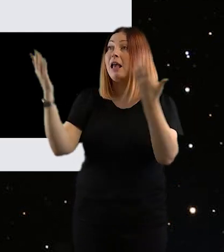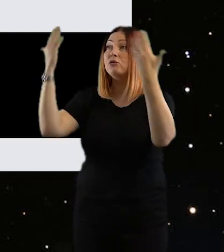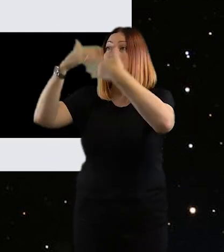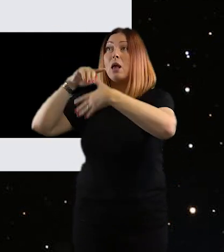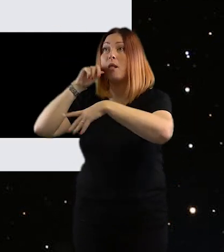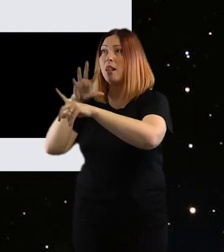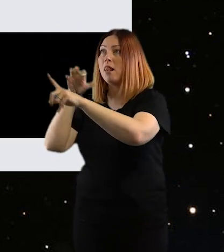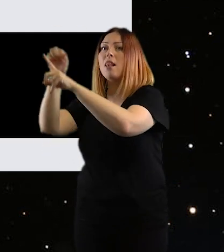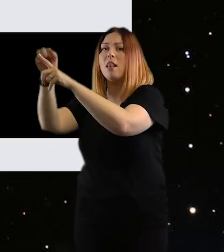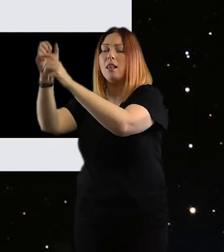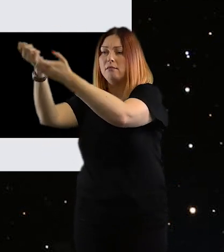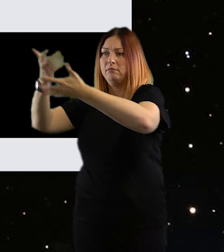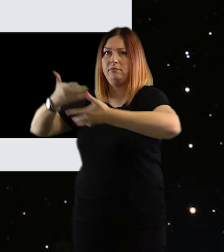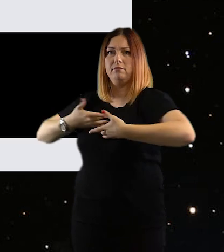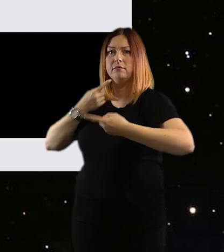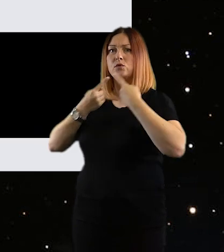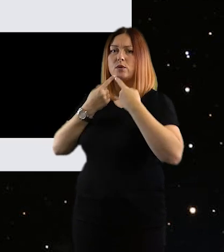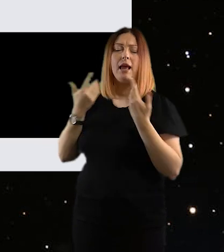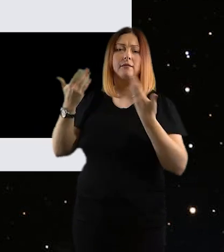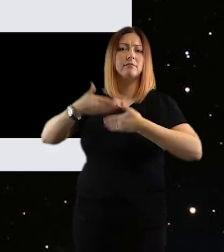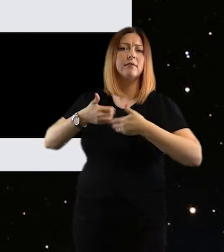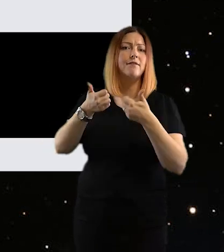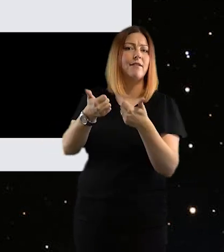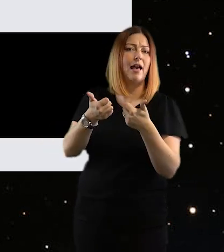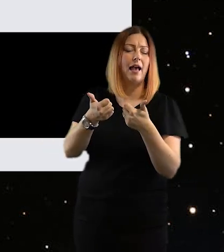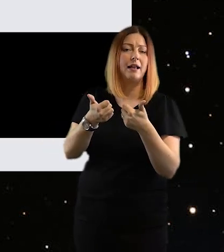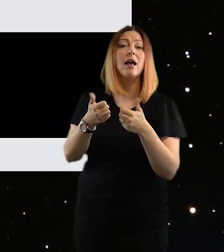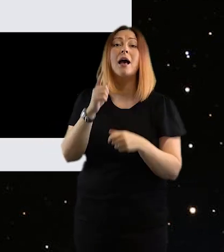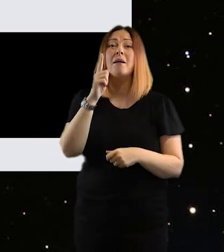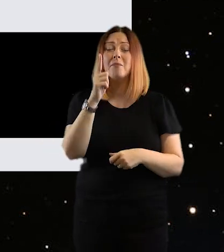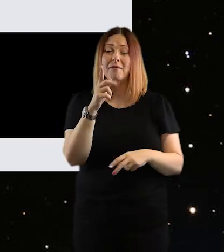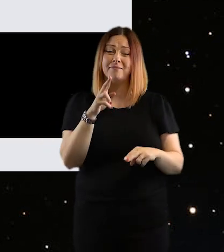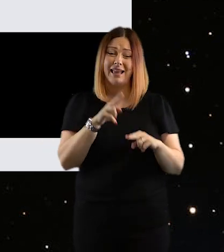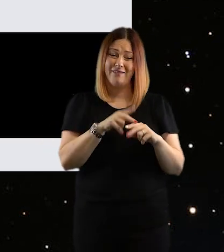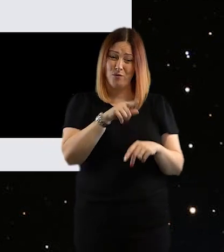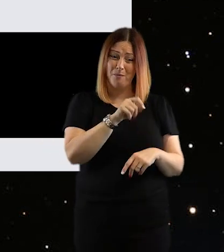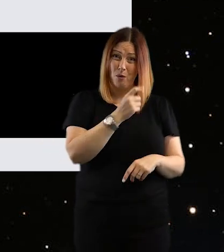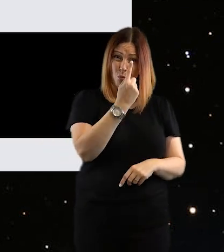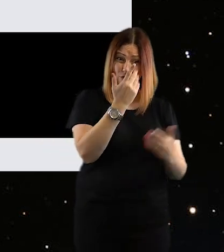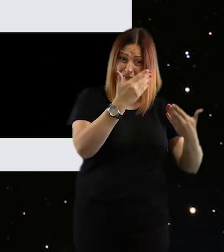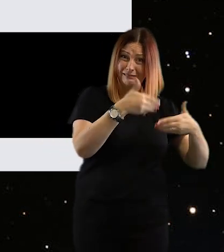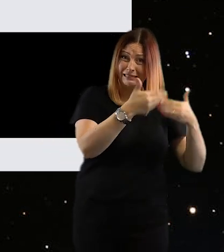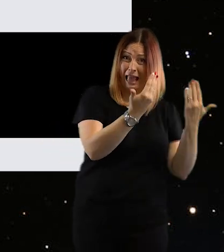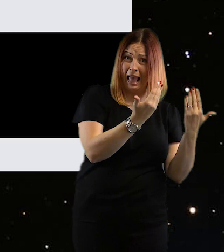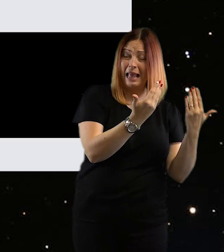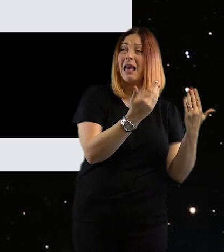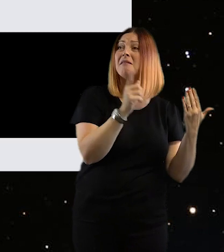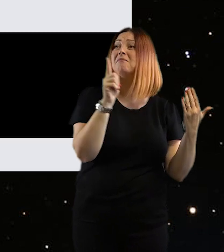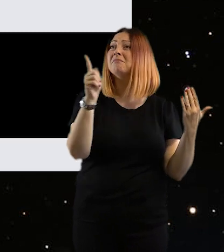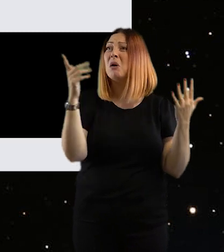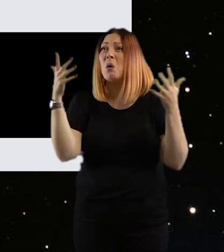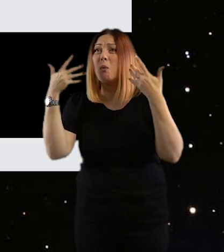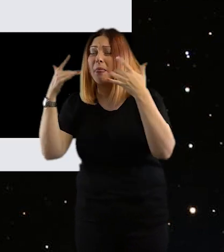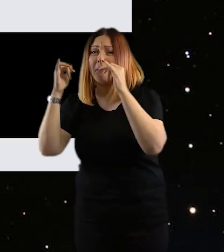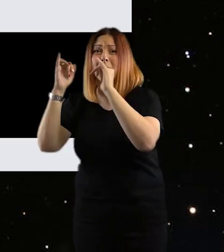worry. What you're doing is giving the telescope a margin for error. So if you only select a day and the weather is horrific tonight and the